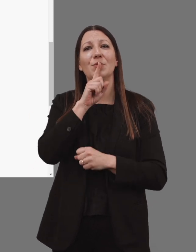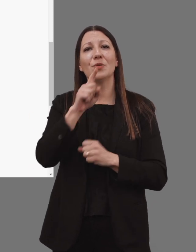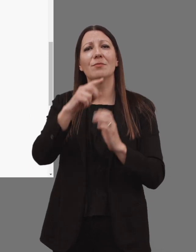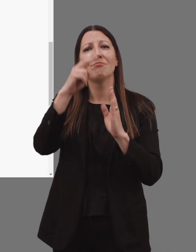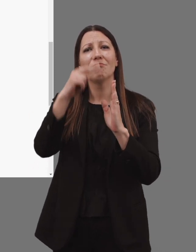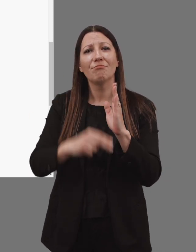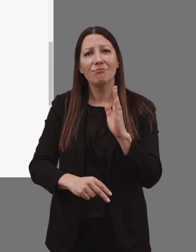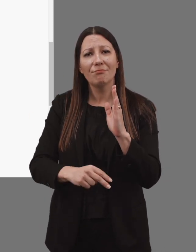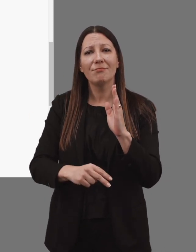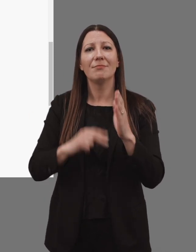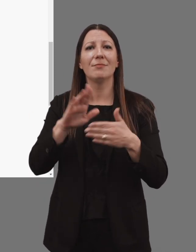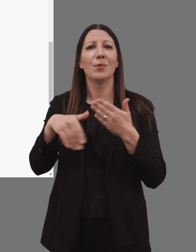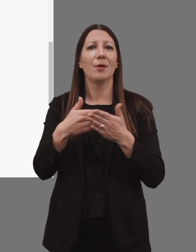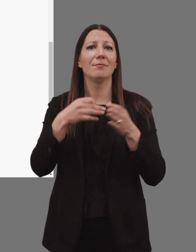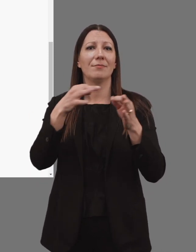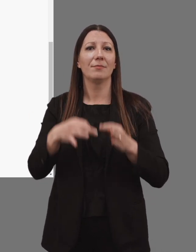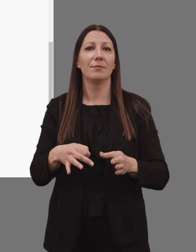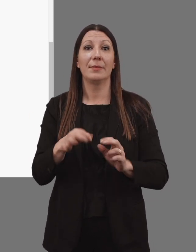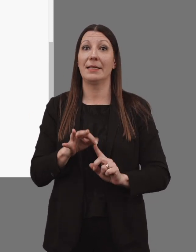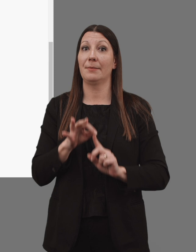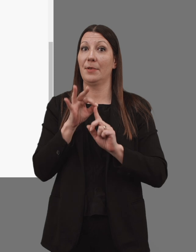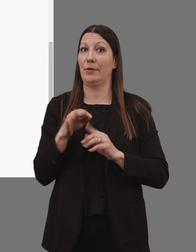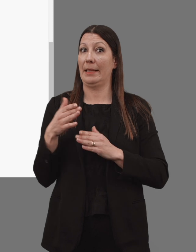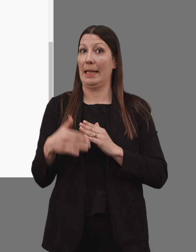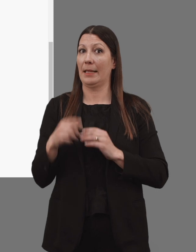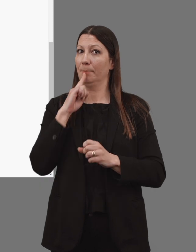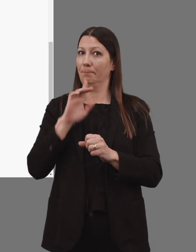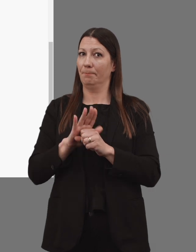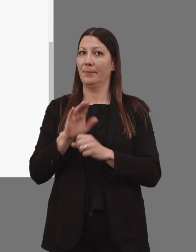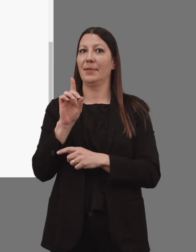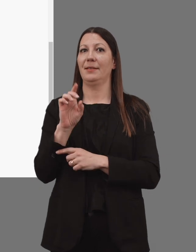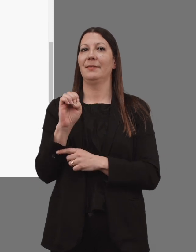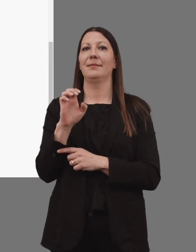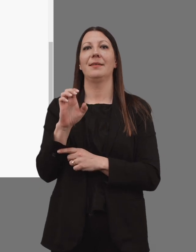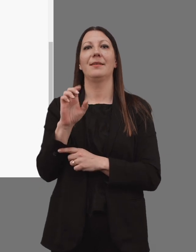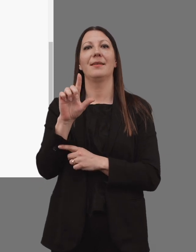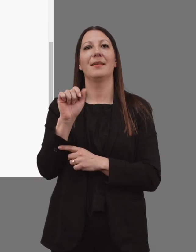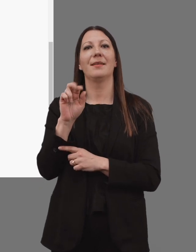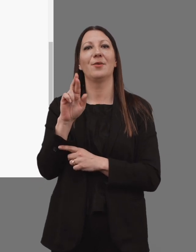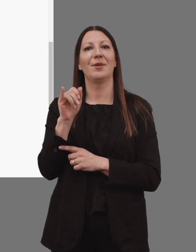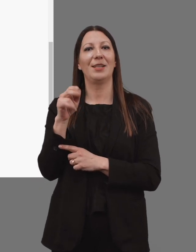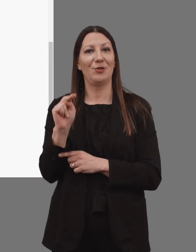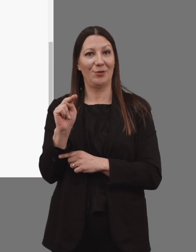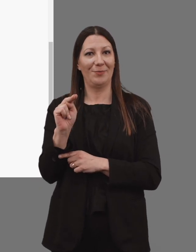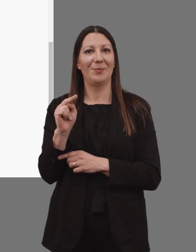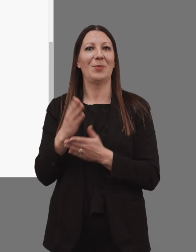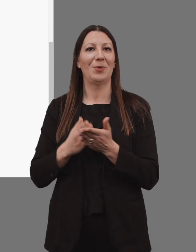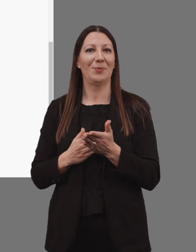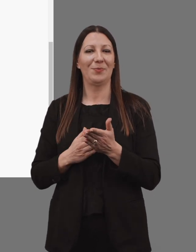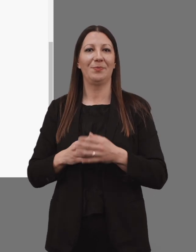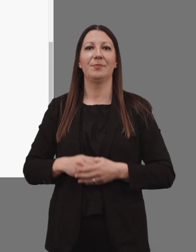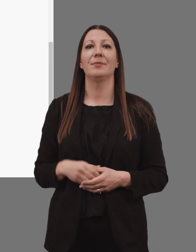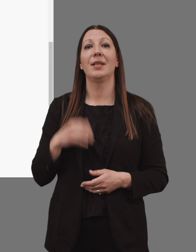instructions, especially the declaration at the end, very carefully. If you do run into any issues along the way